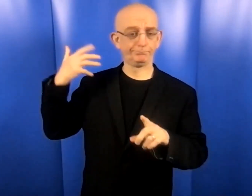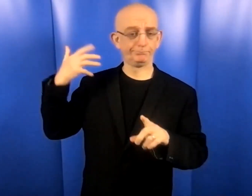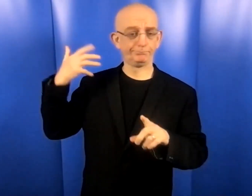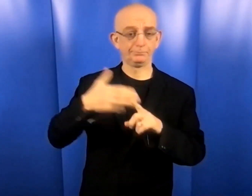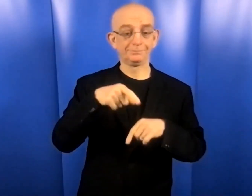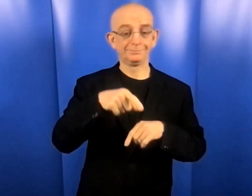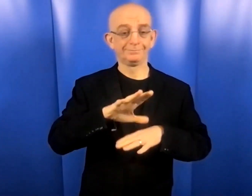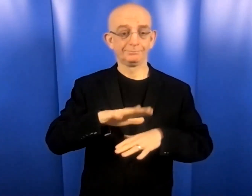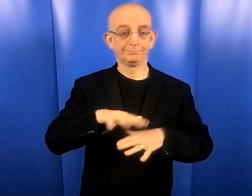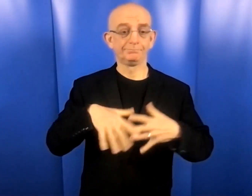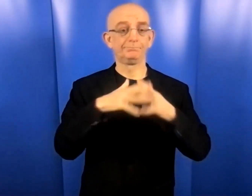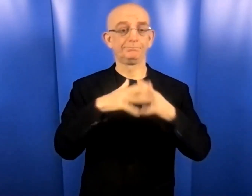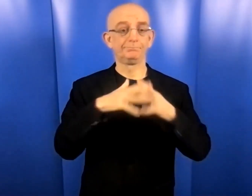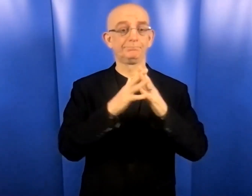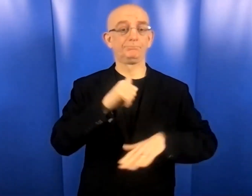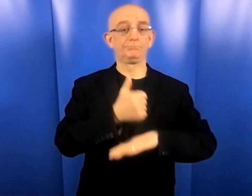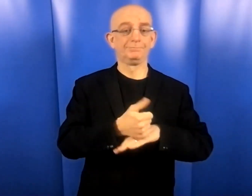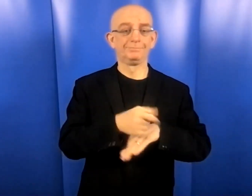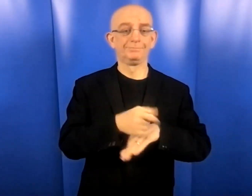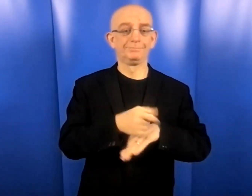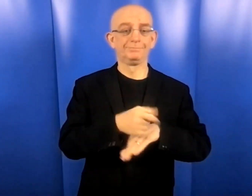For example, the UNCRPD,